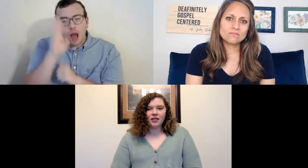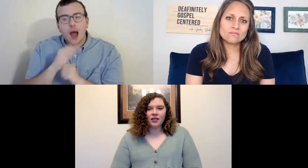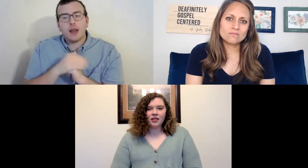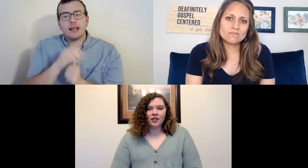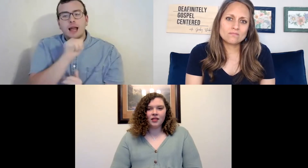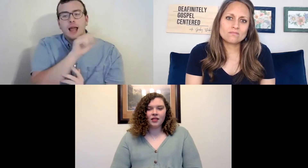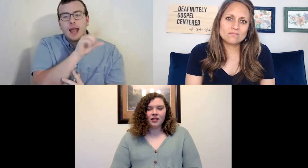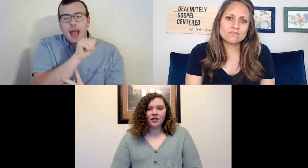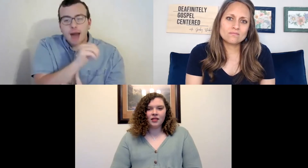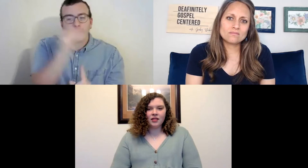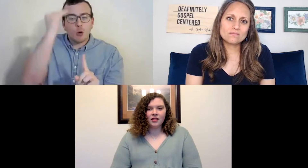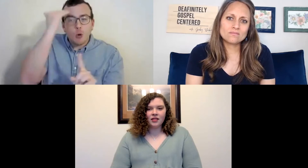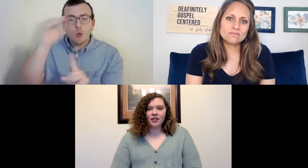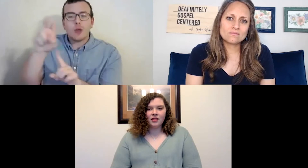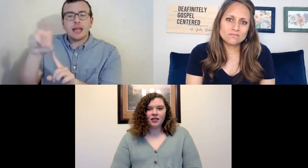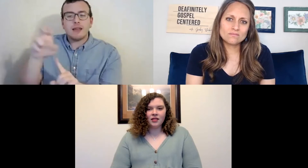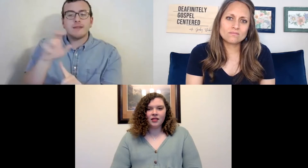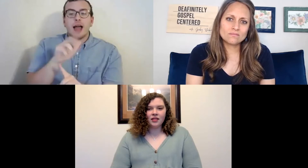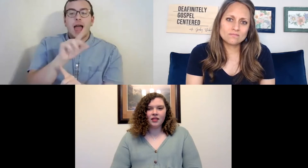Eve knew God.